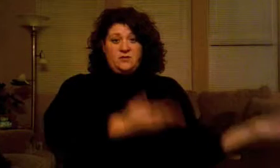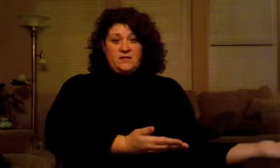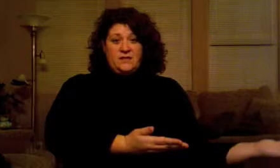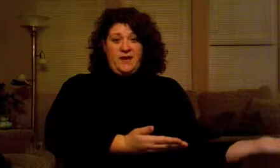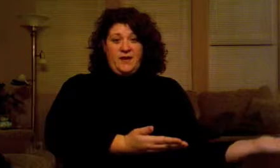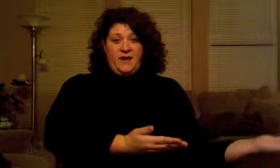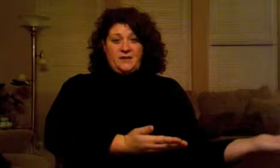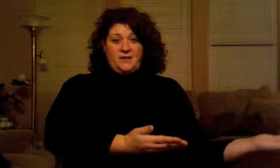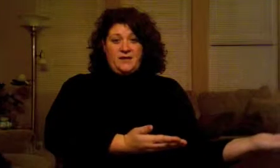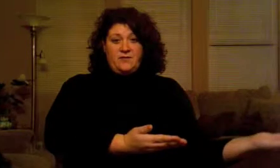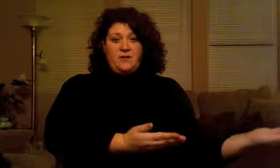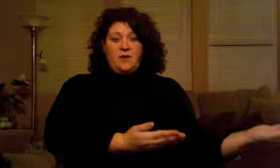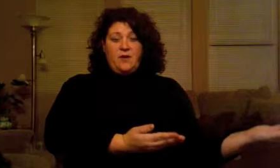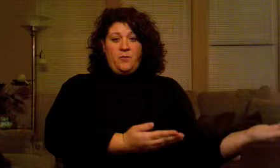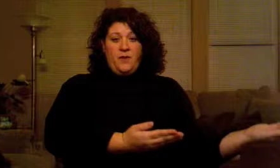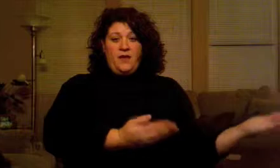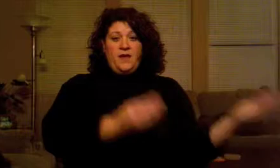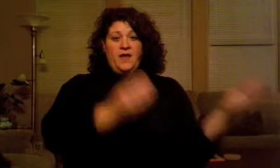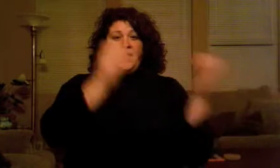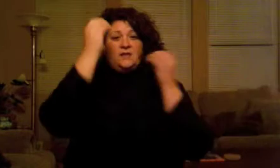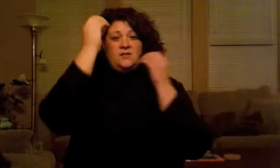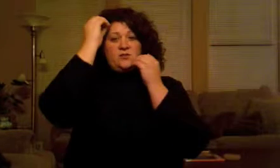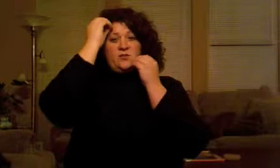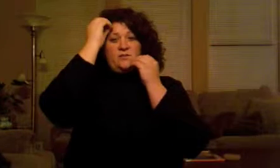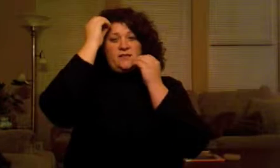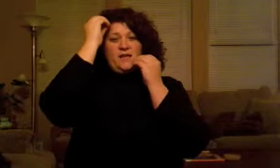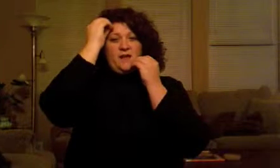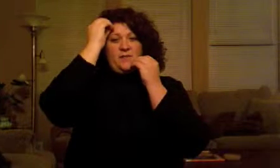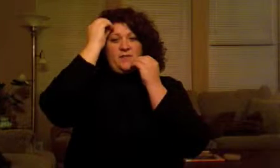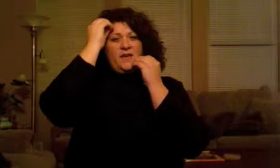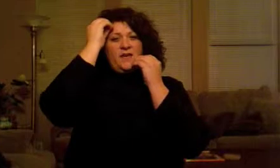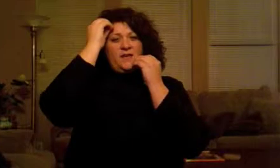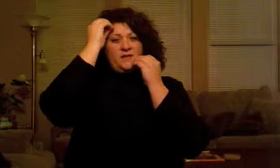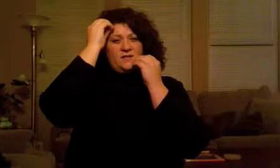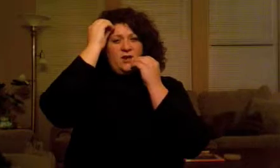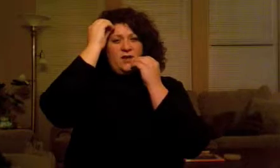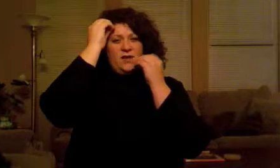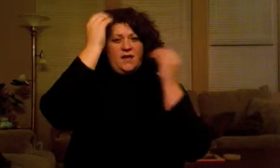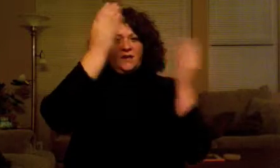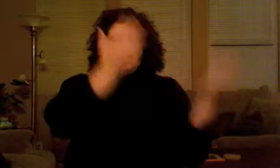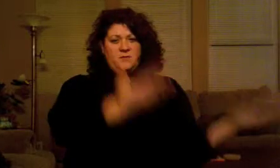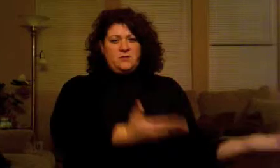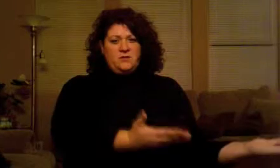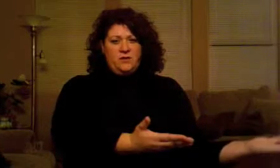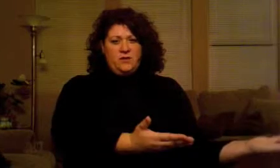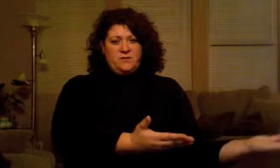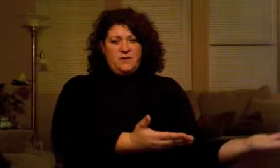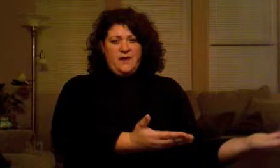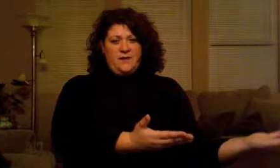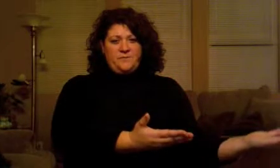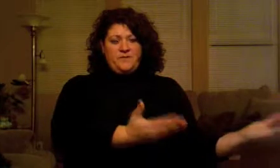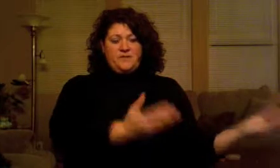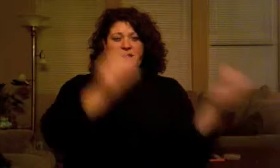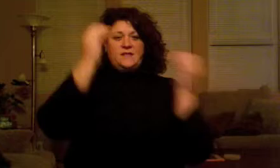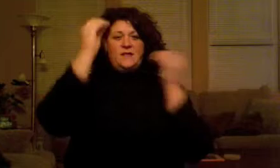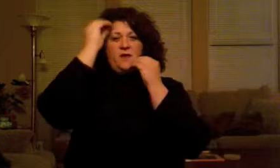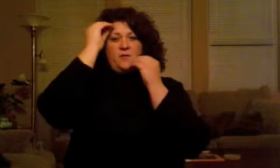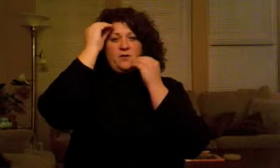just lay your hands down. Obey. It's just sort of saying, I'm thinking it and talking it, and I'm doing what you say. So that's how that works,